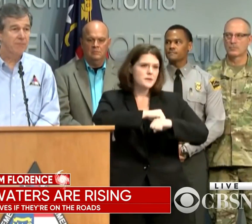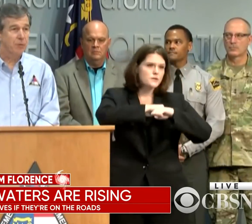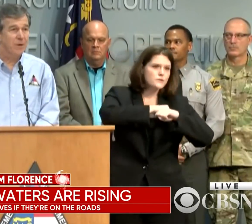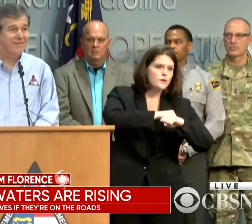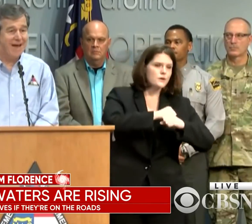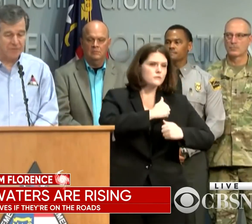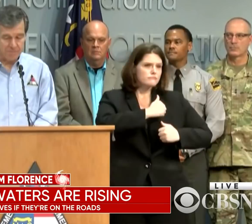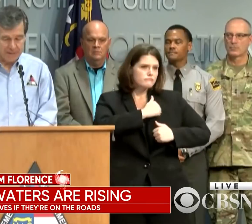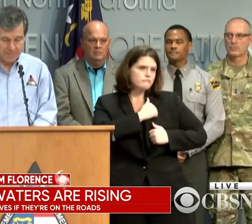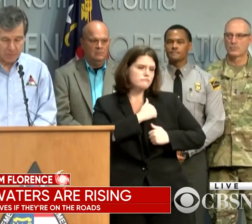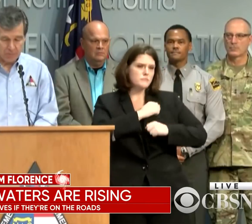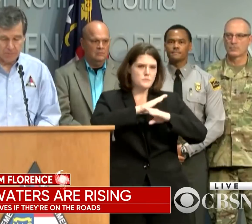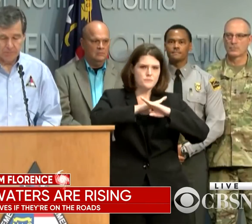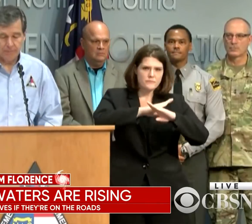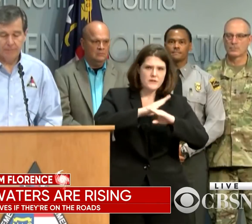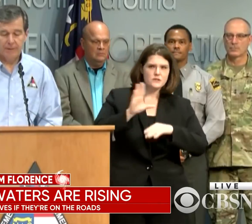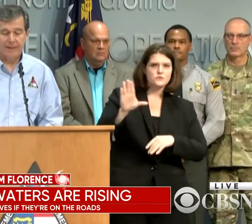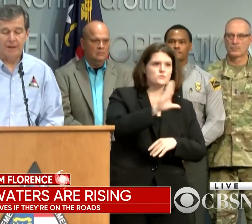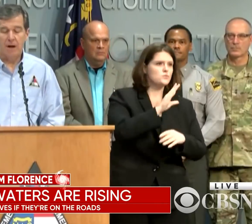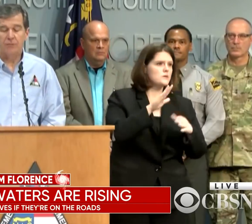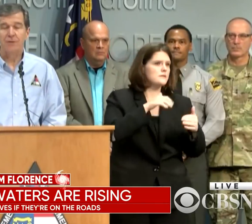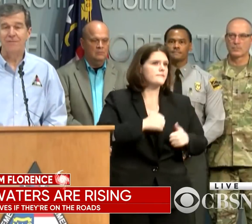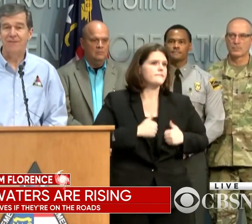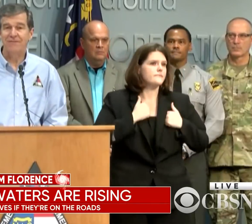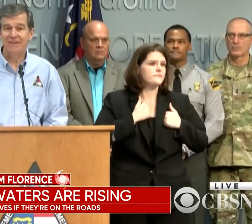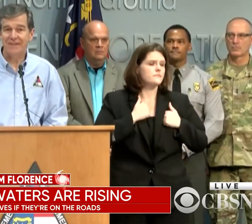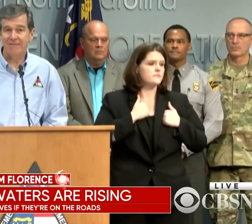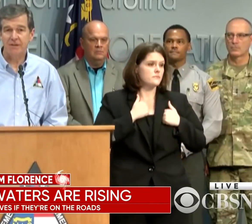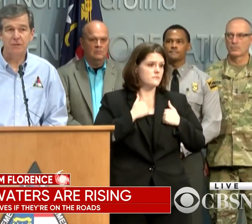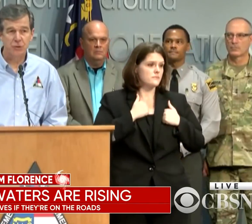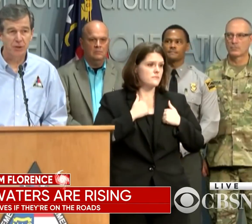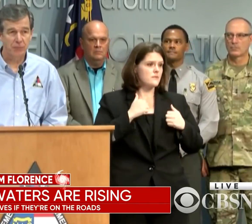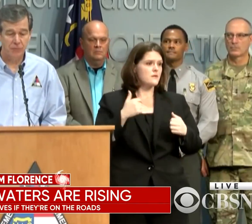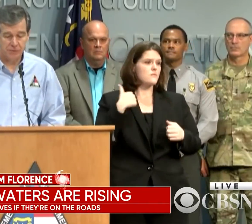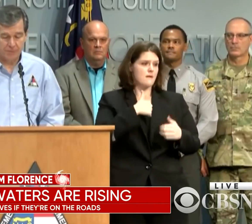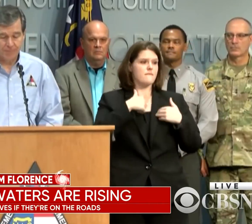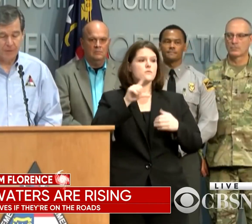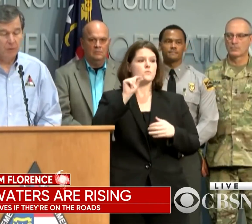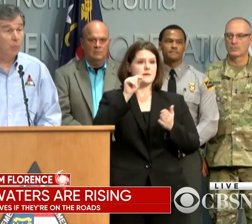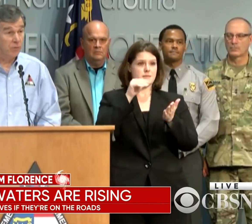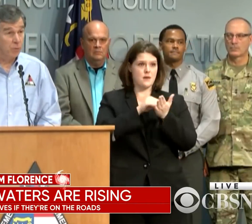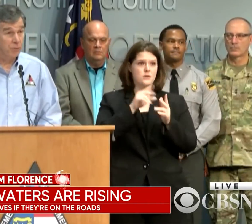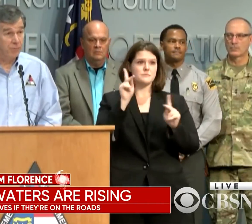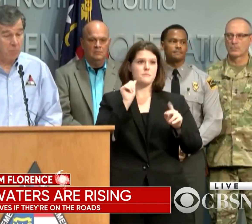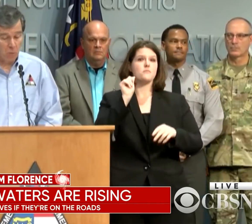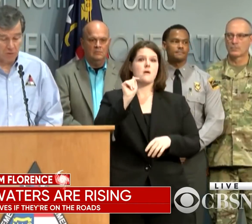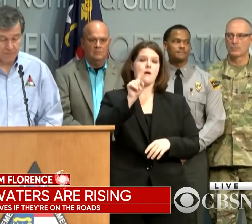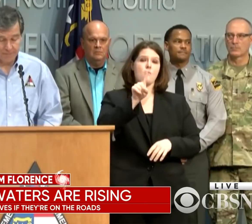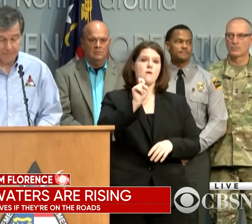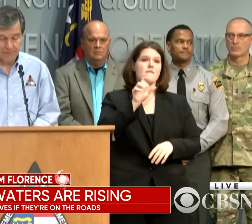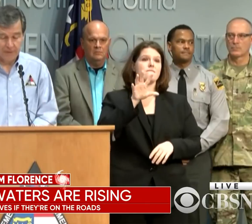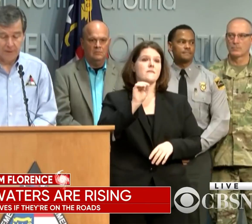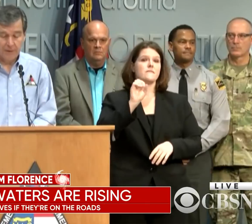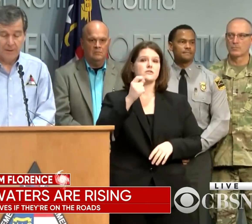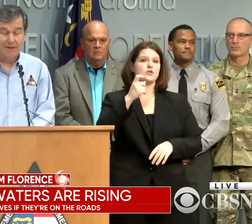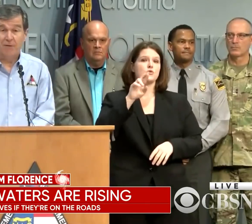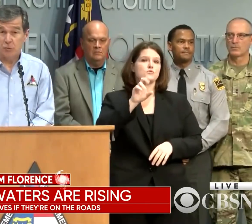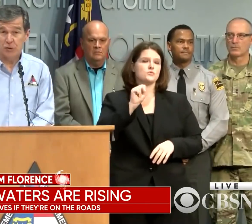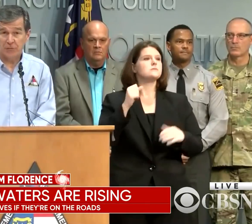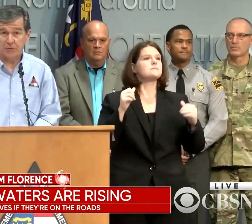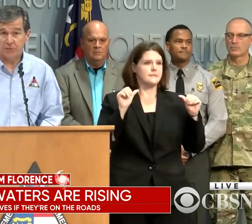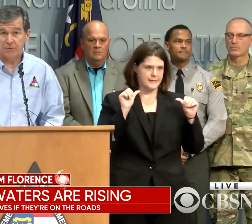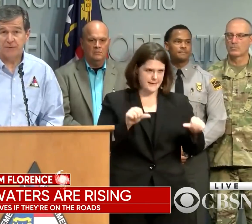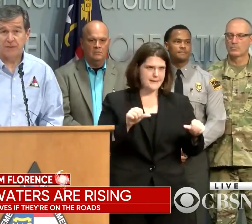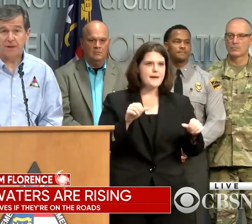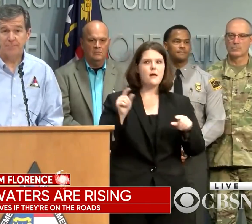have a little over 20,000 people in 157 shelters with room for more. If